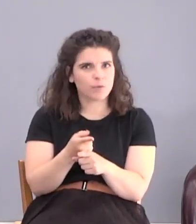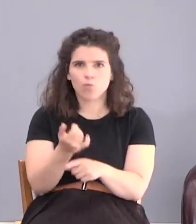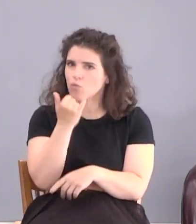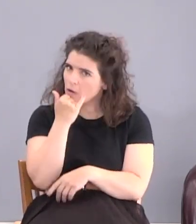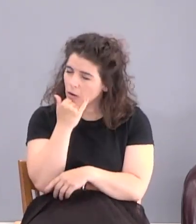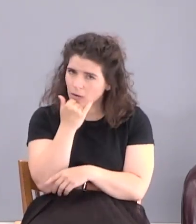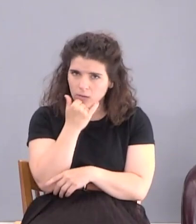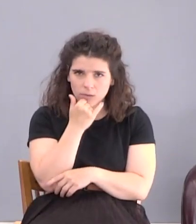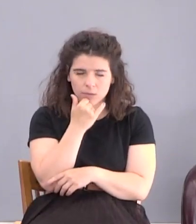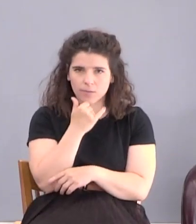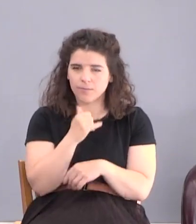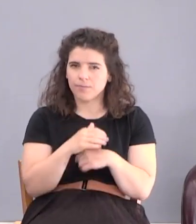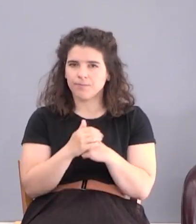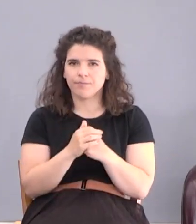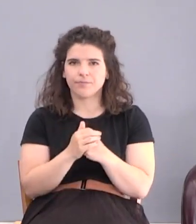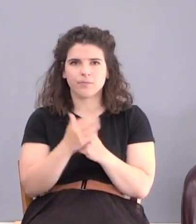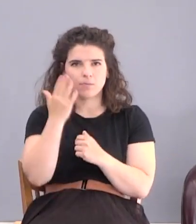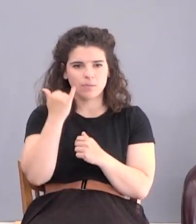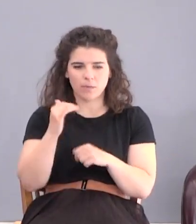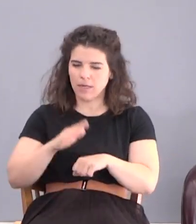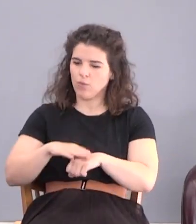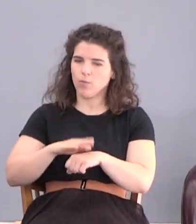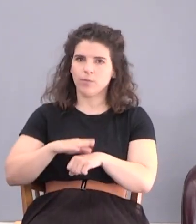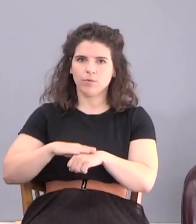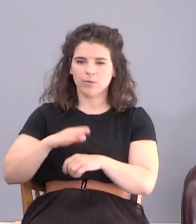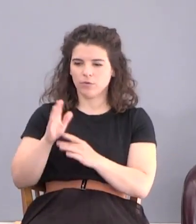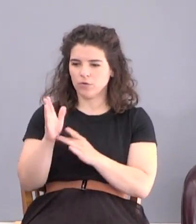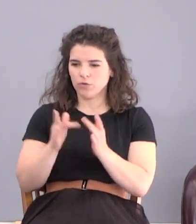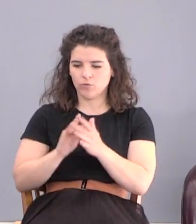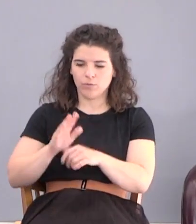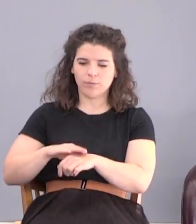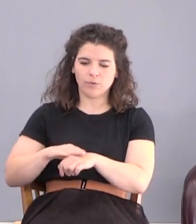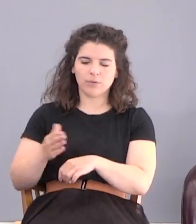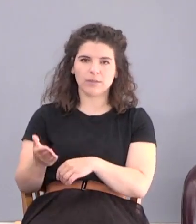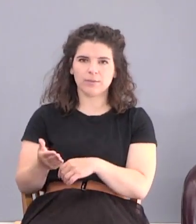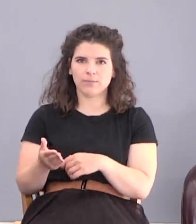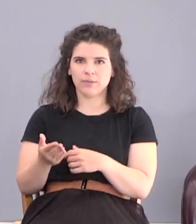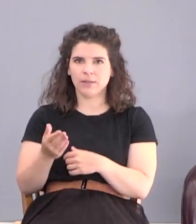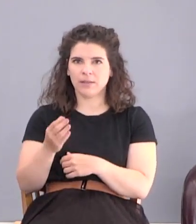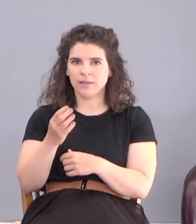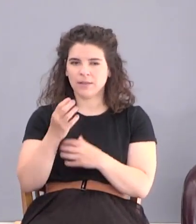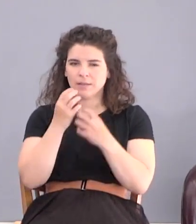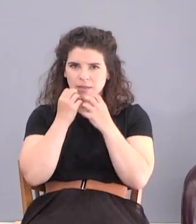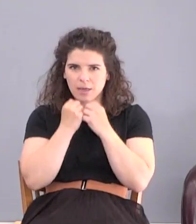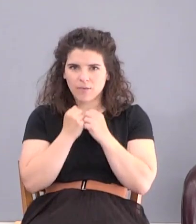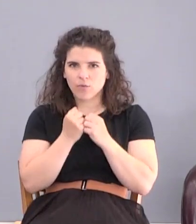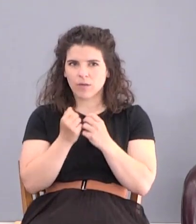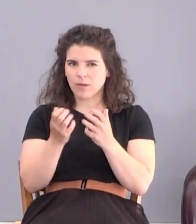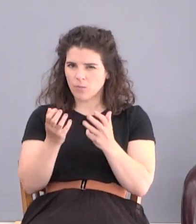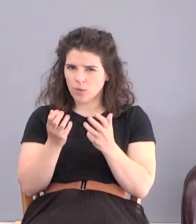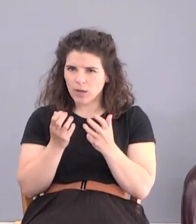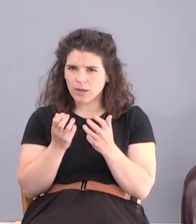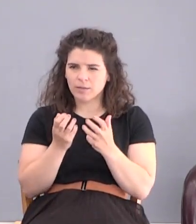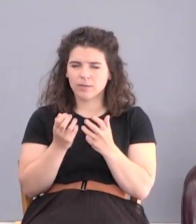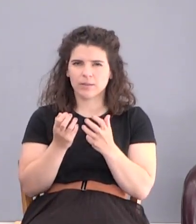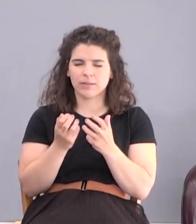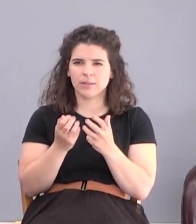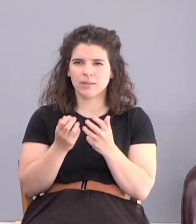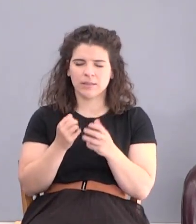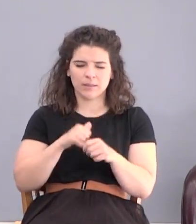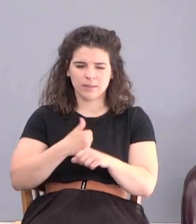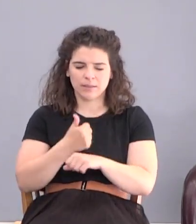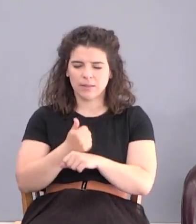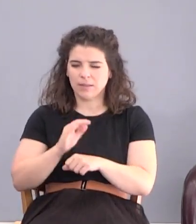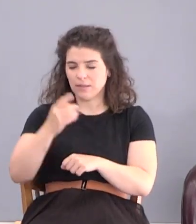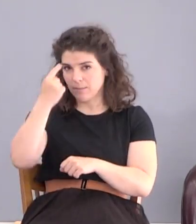wrong. And that's why he gets rebuked. Jesus rebukes him here. Because he's savoring. He's desiring. He's setting